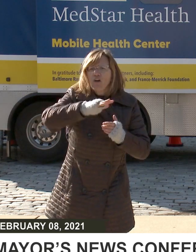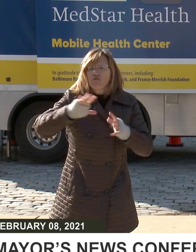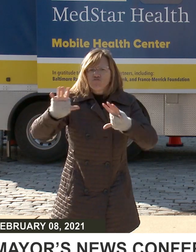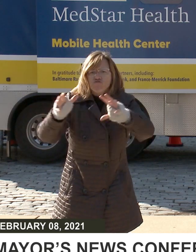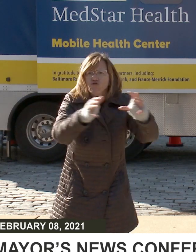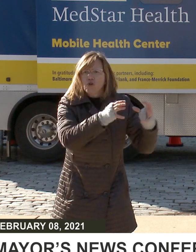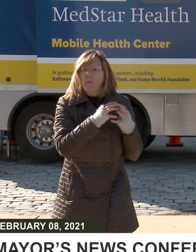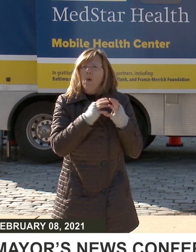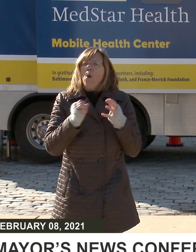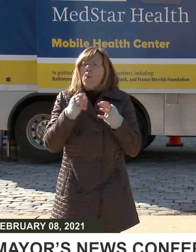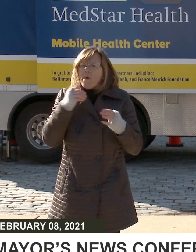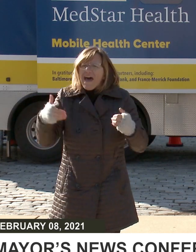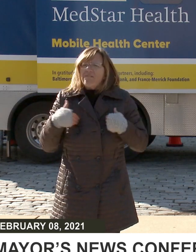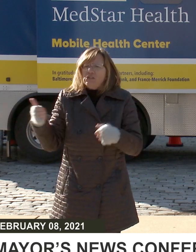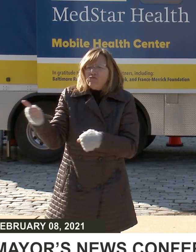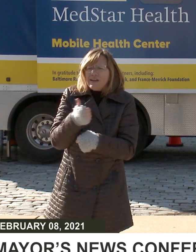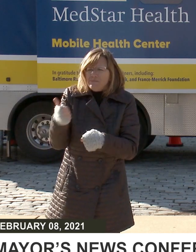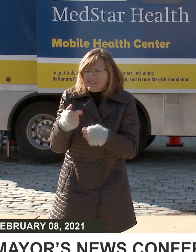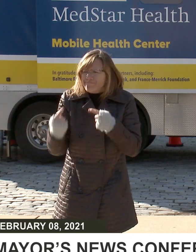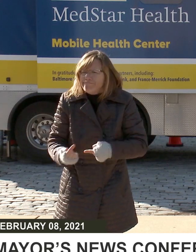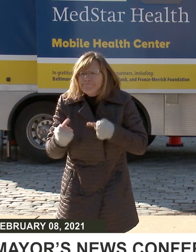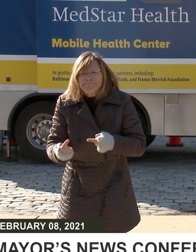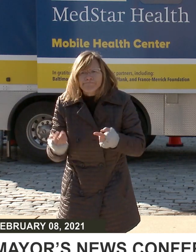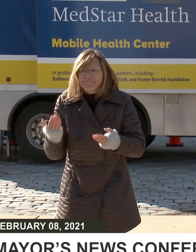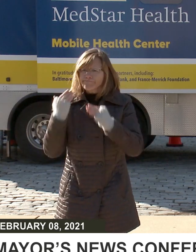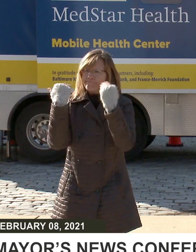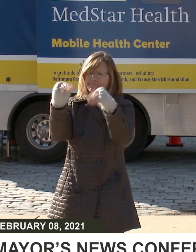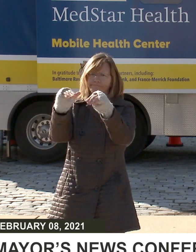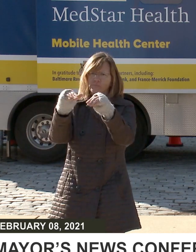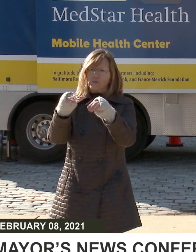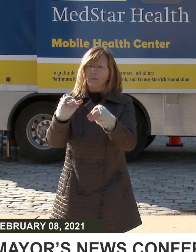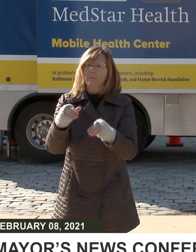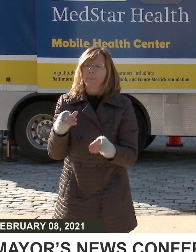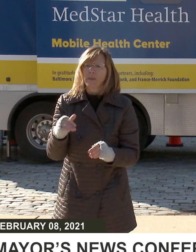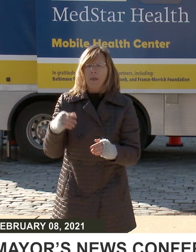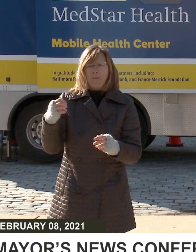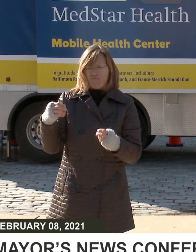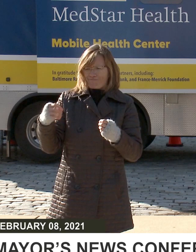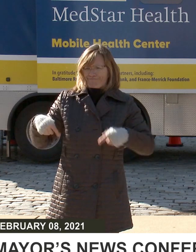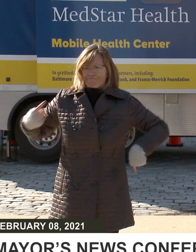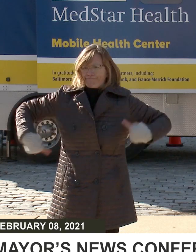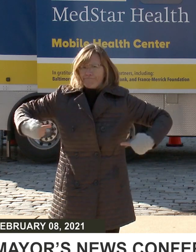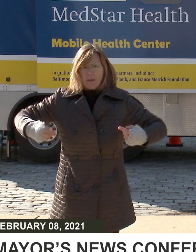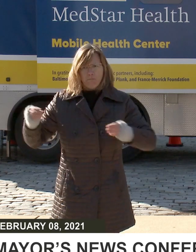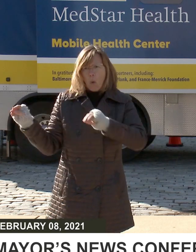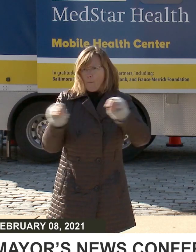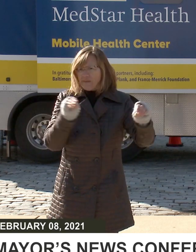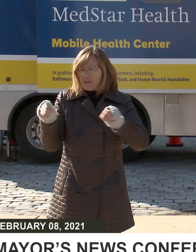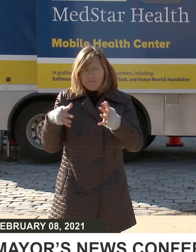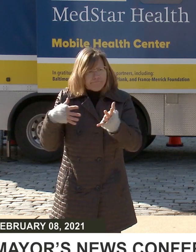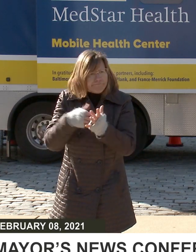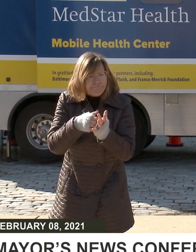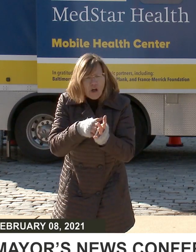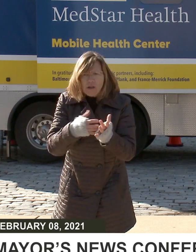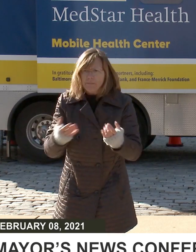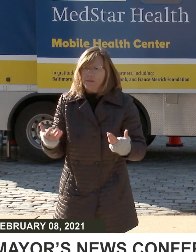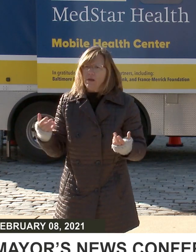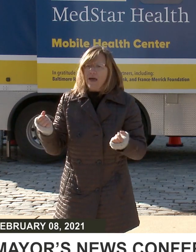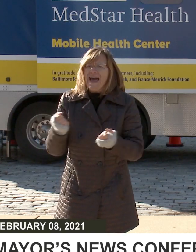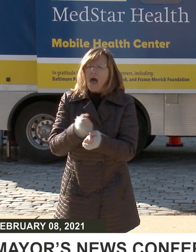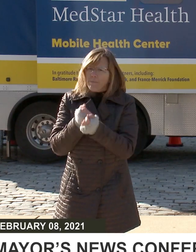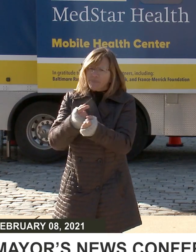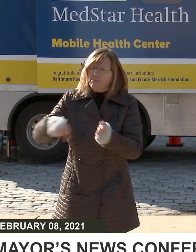who have mobility issues, transportation challenges, and who are most vulnerable to get the